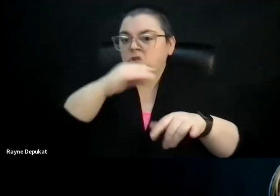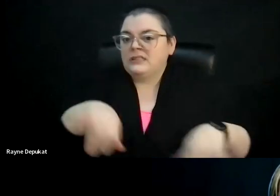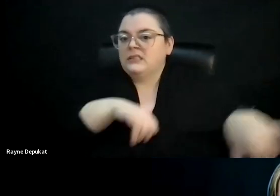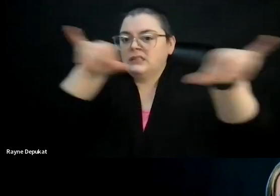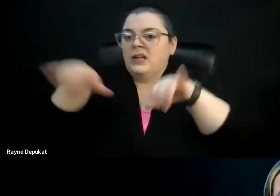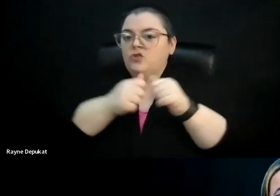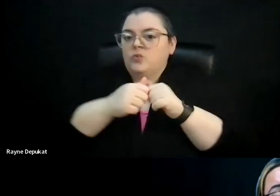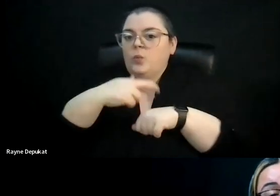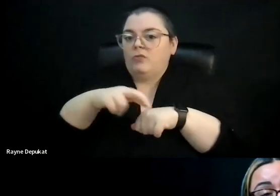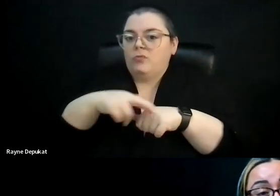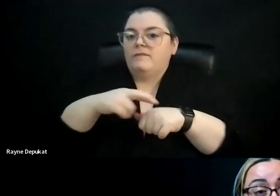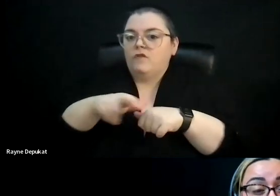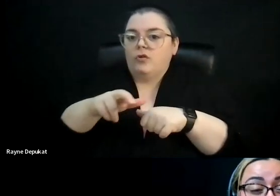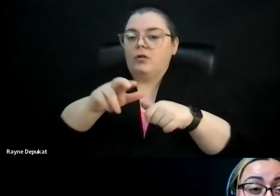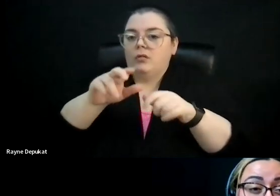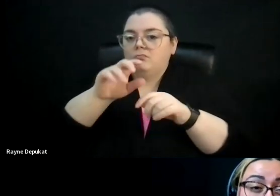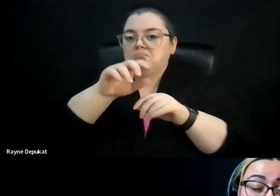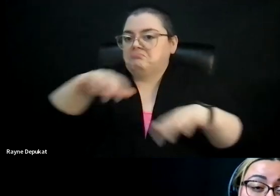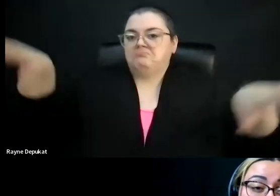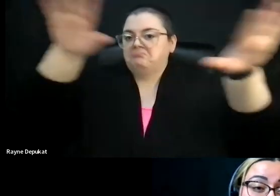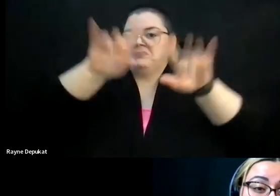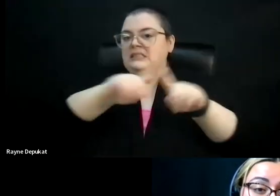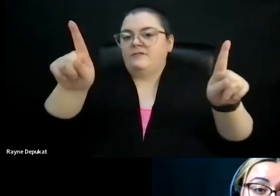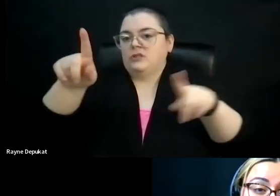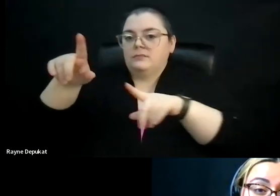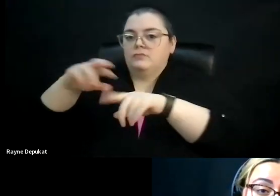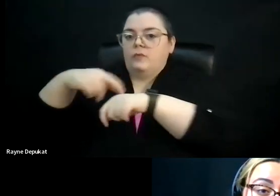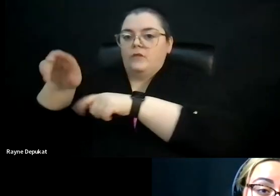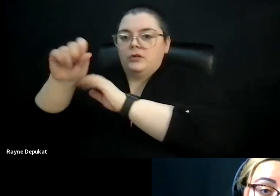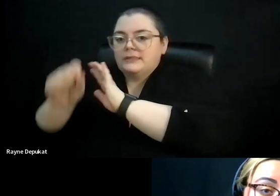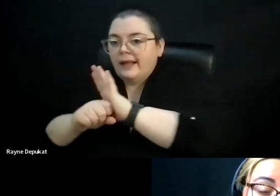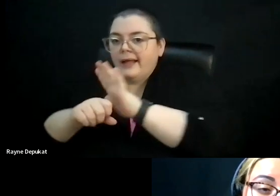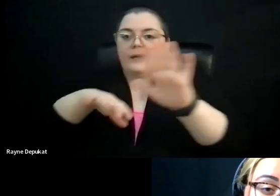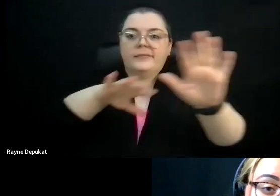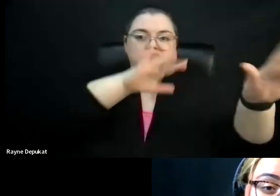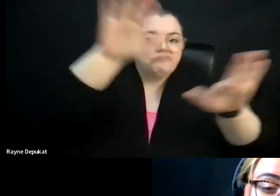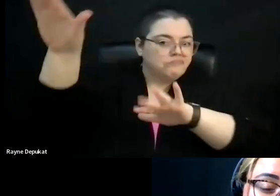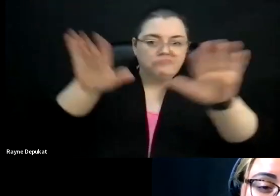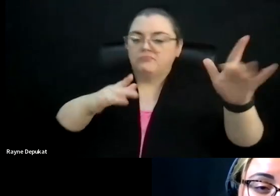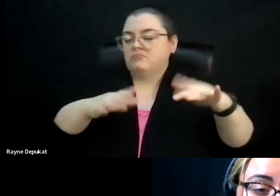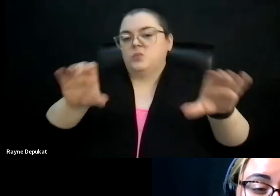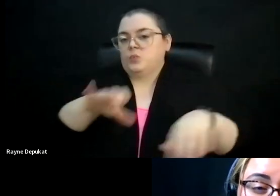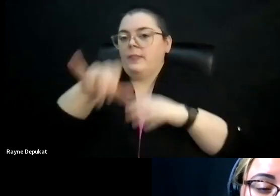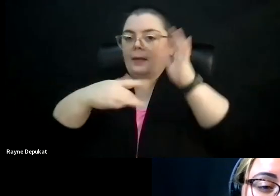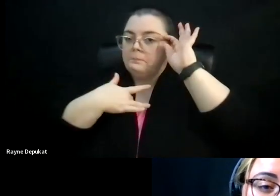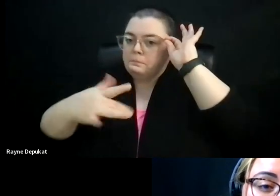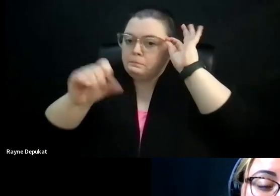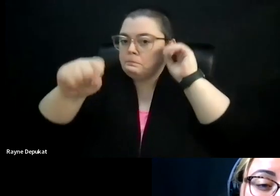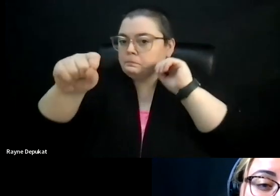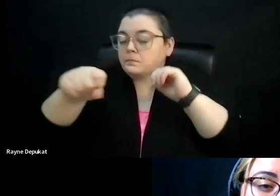And that is pretty standardized out there with referral services. Any referral service in any state, they do that. That